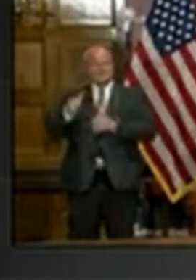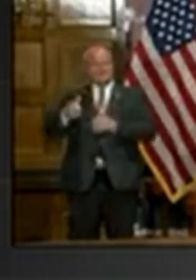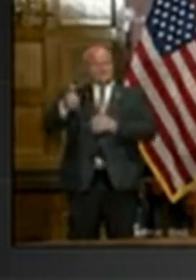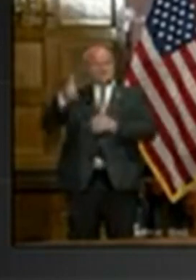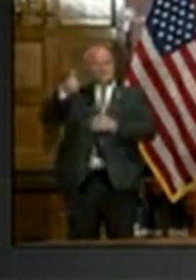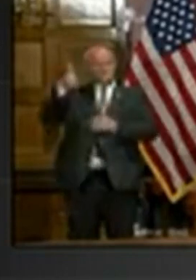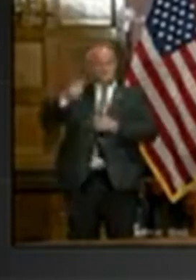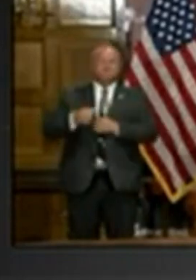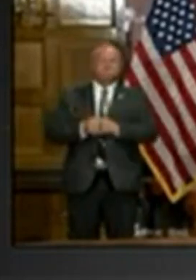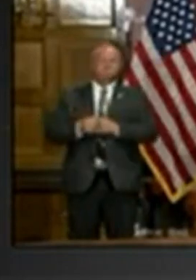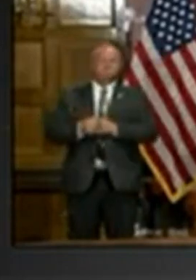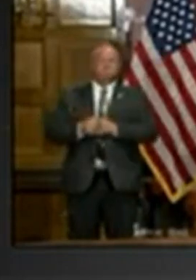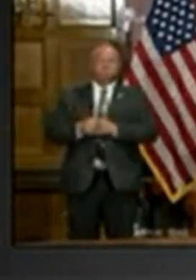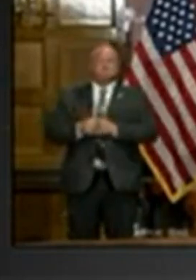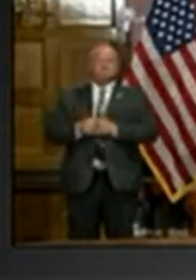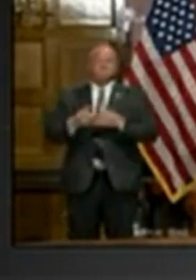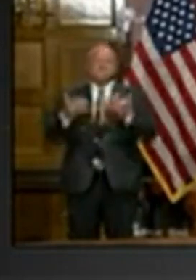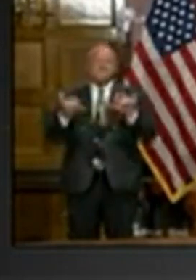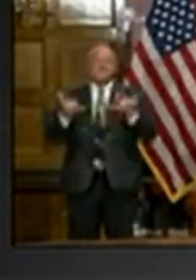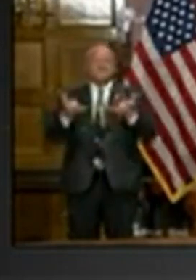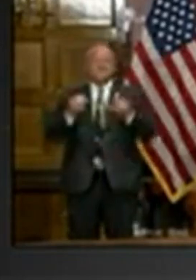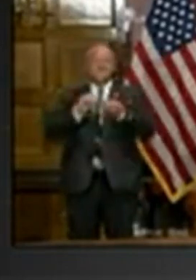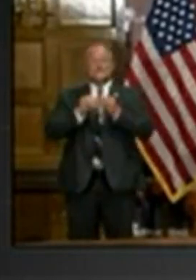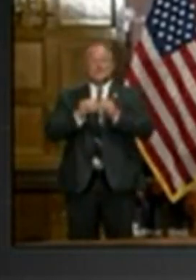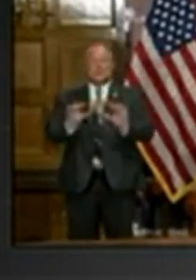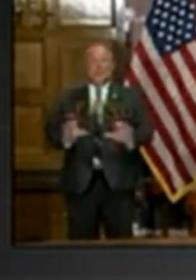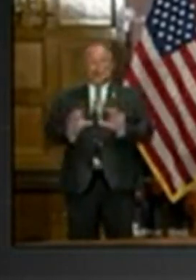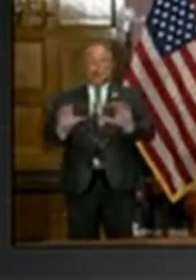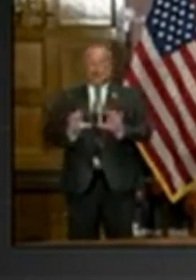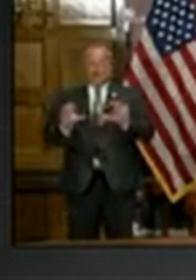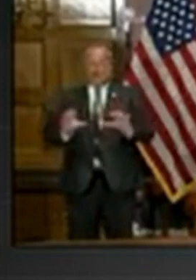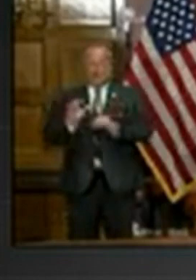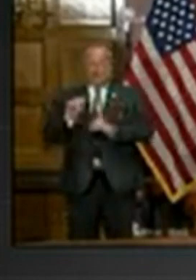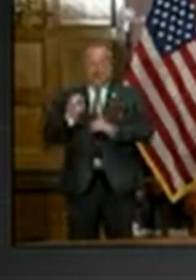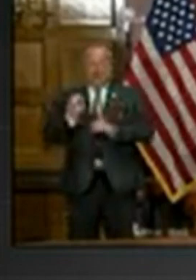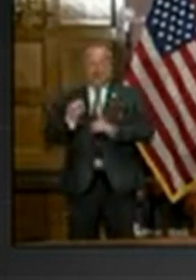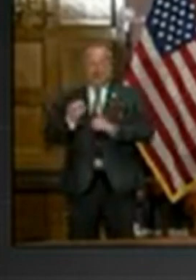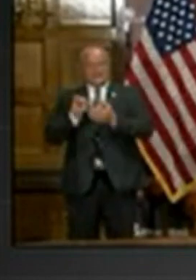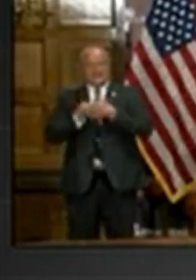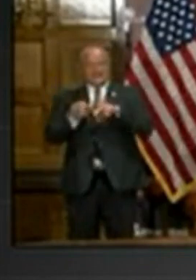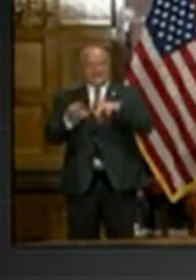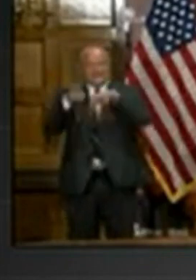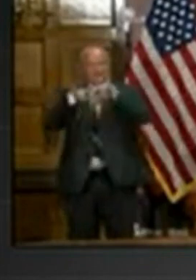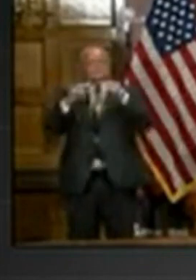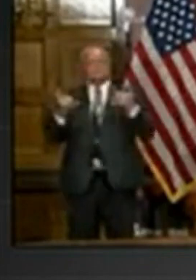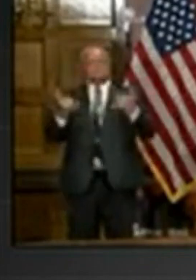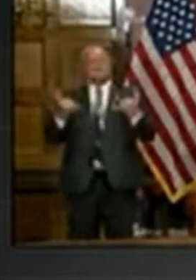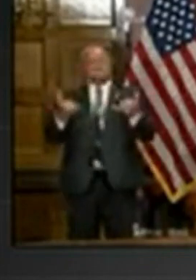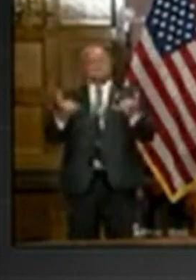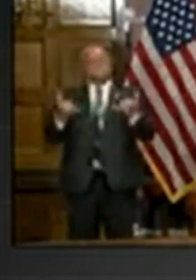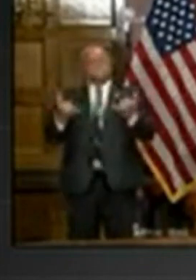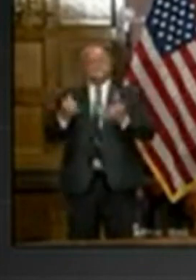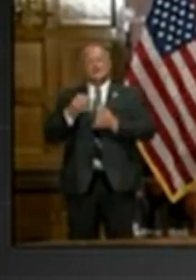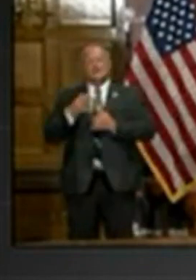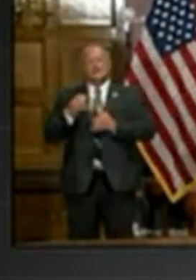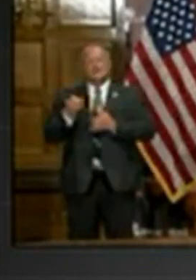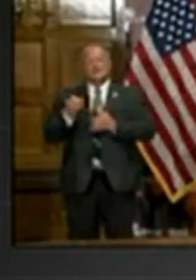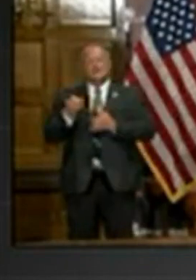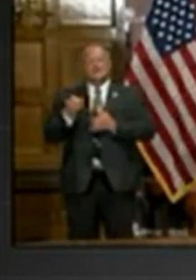up. And then you'll look at the number of active cases, and that's up today.